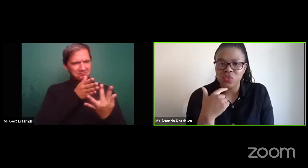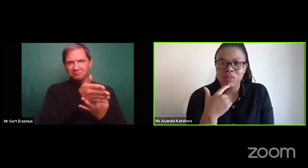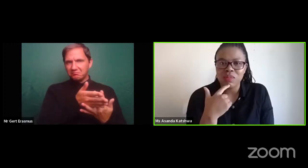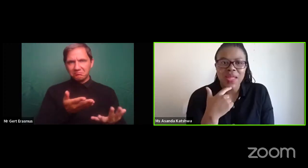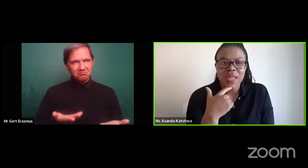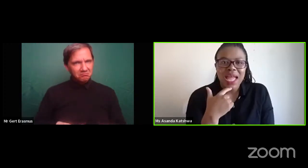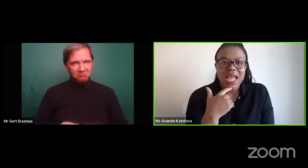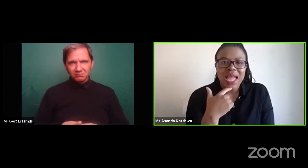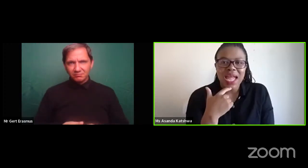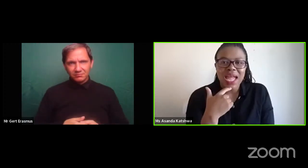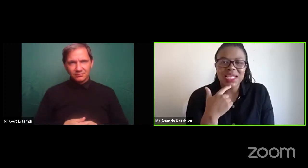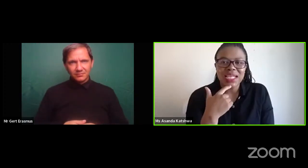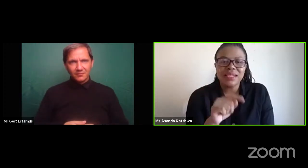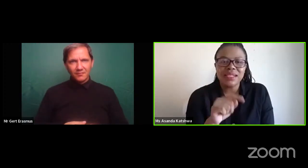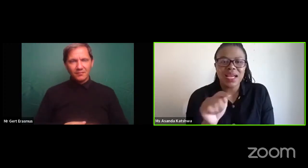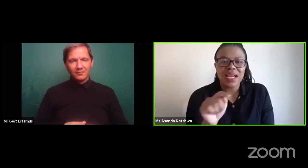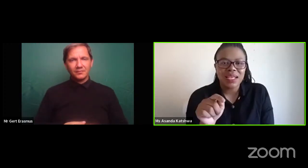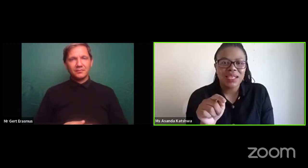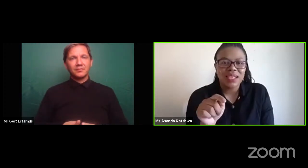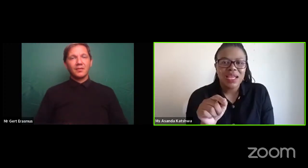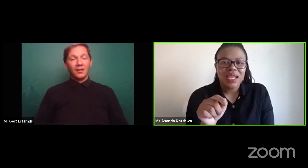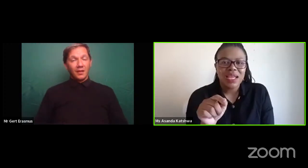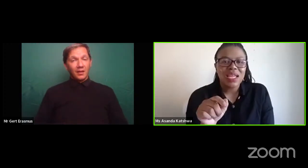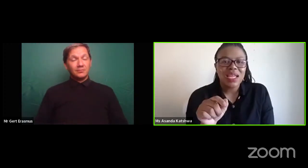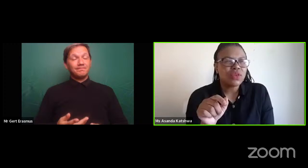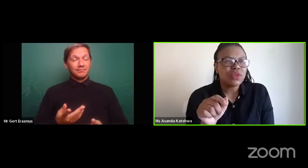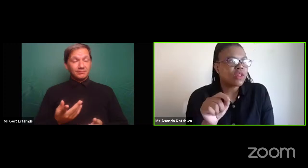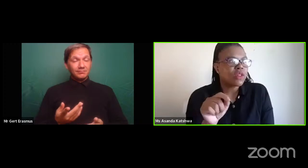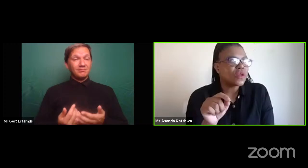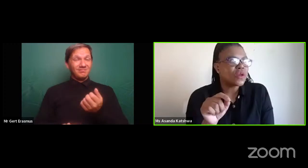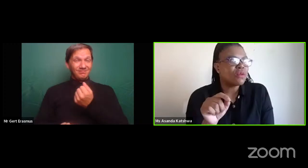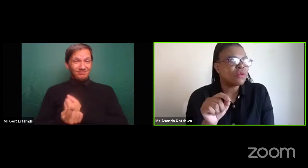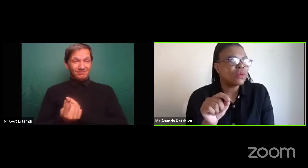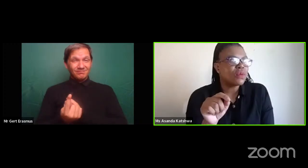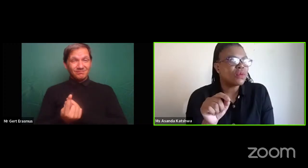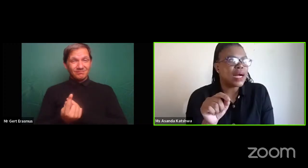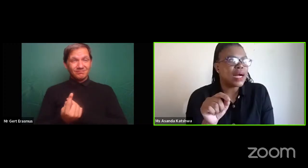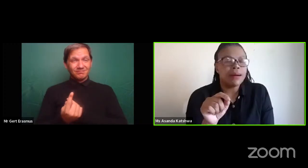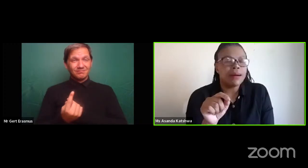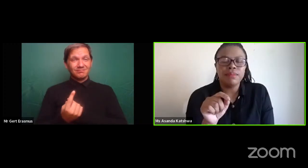school. And in turn, it also